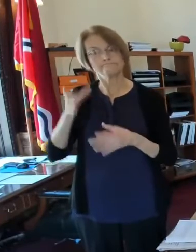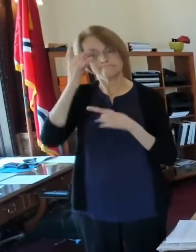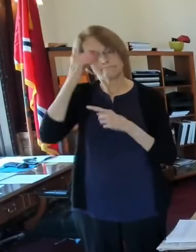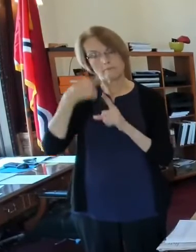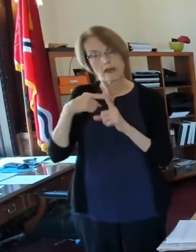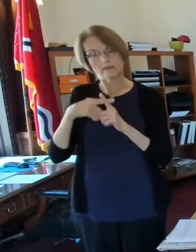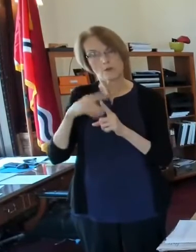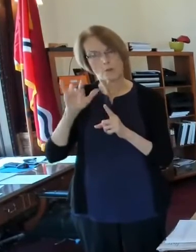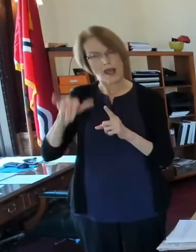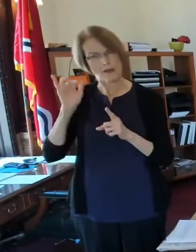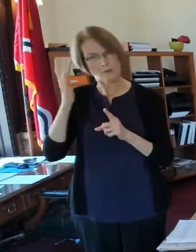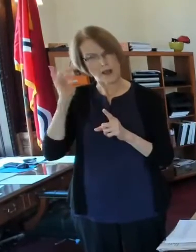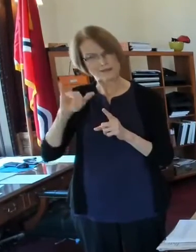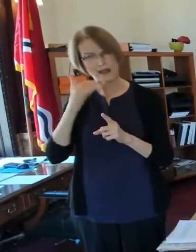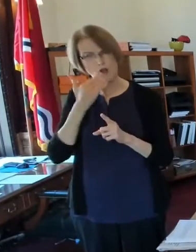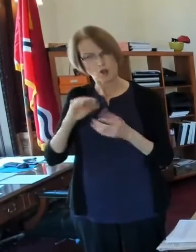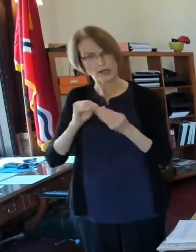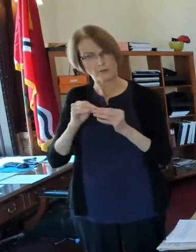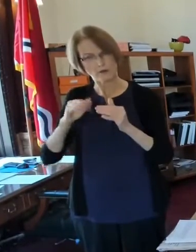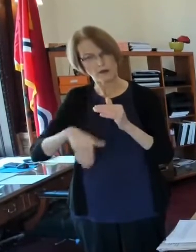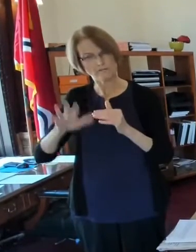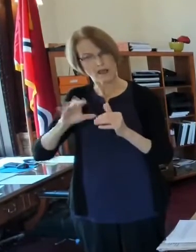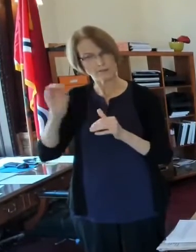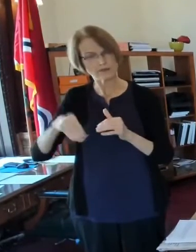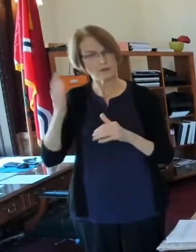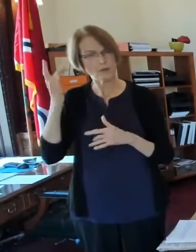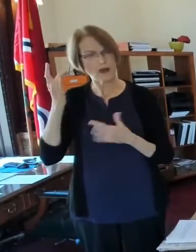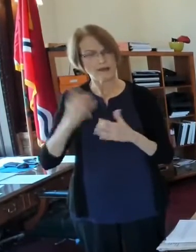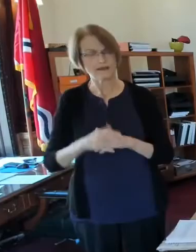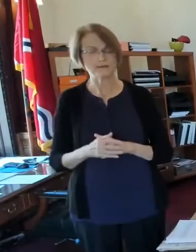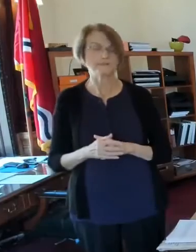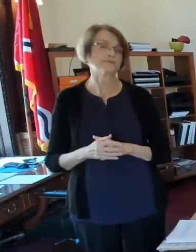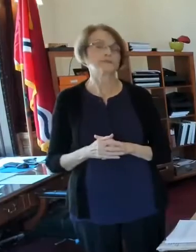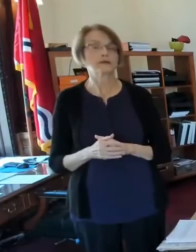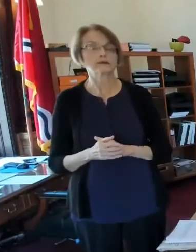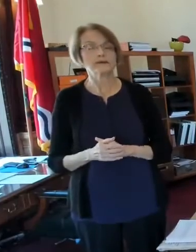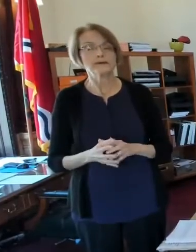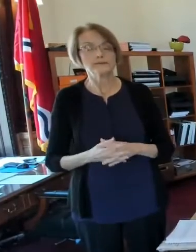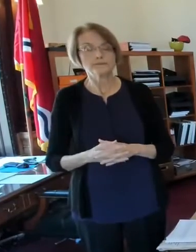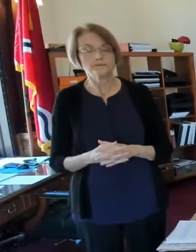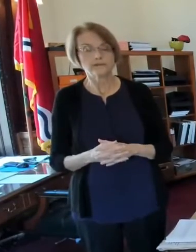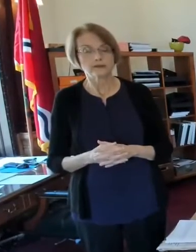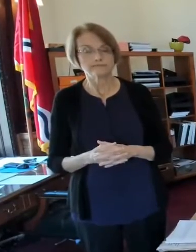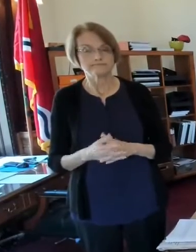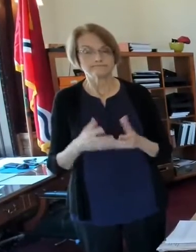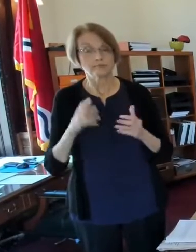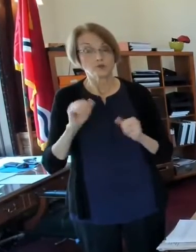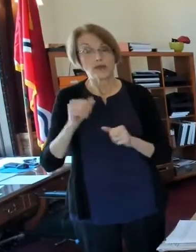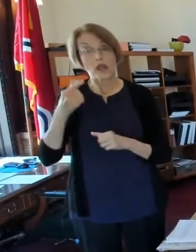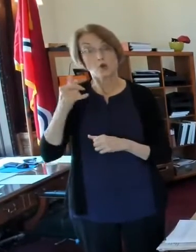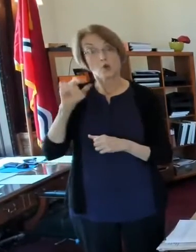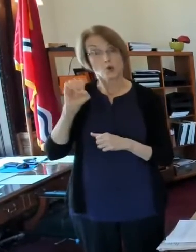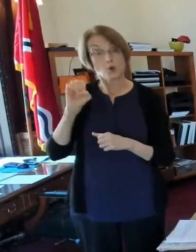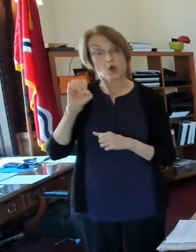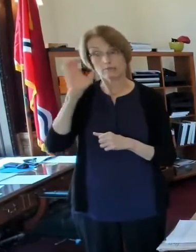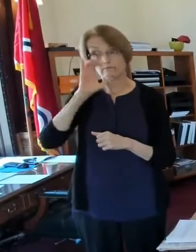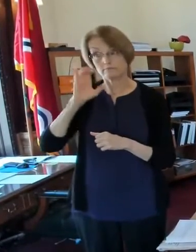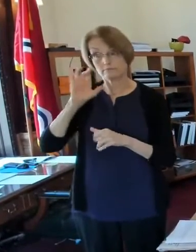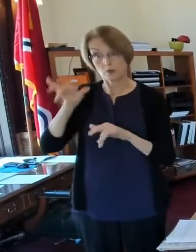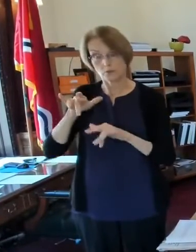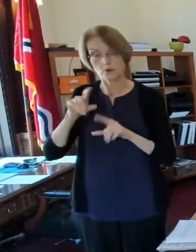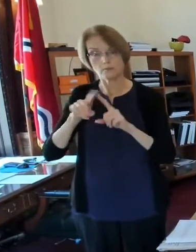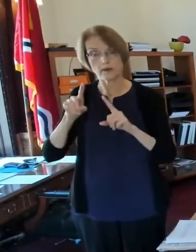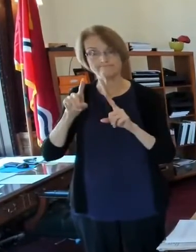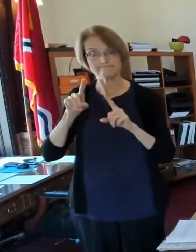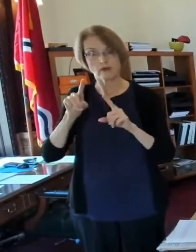city to remain under? So if you look, you can all Google this, but if you look around the country, I mean,